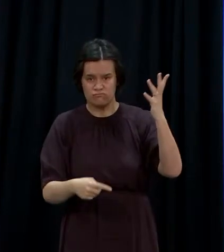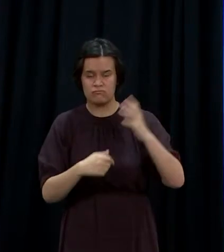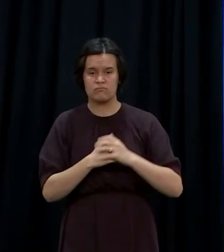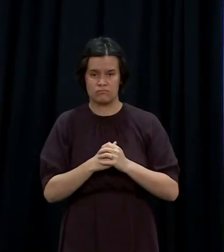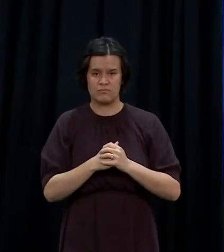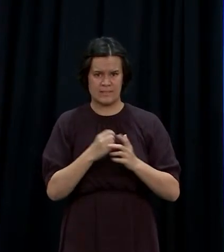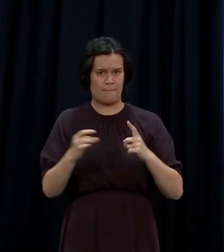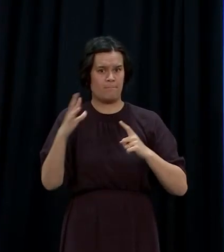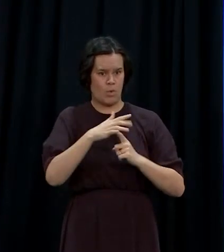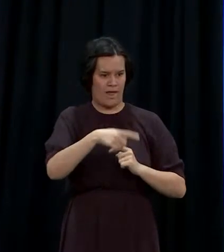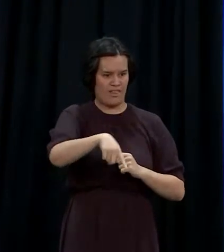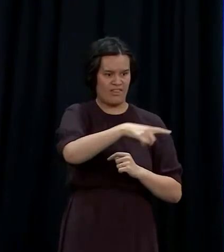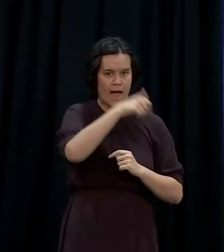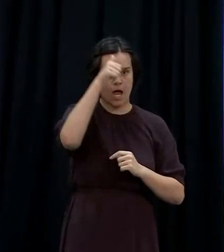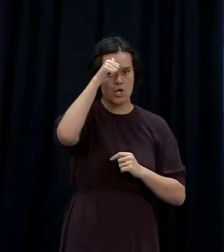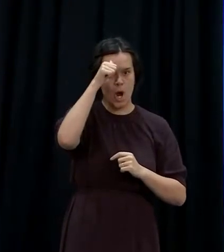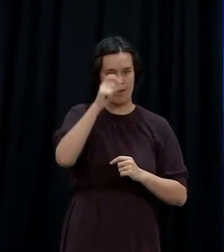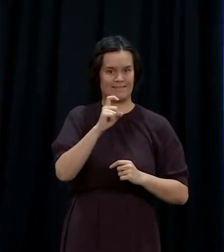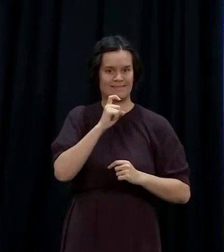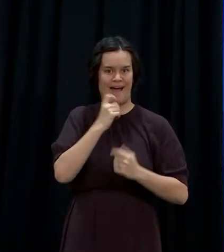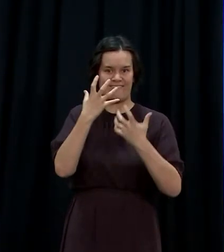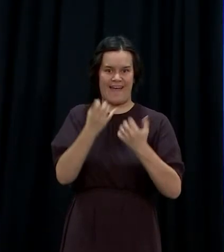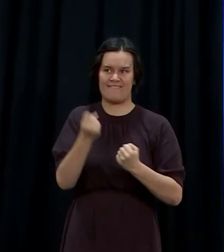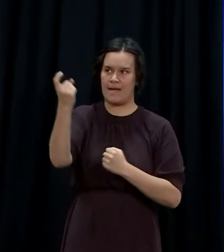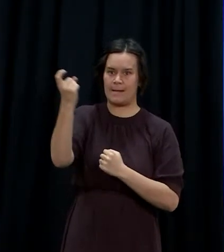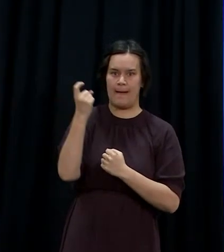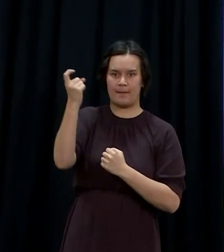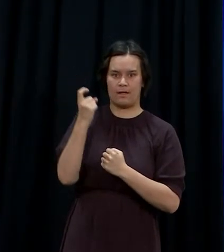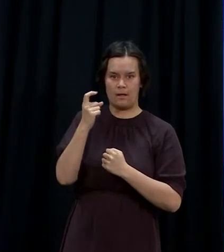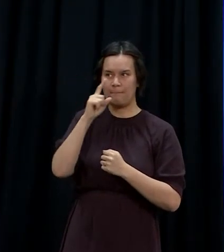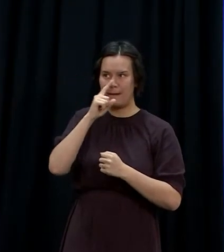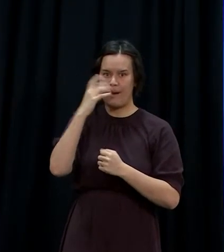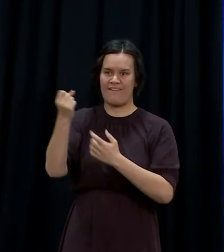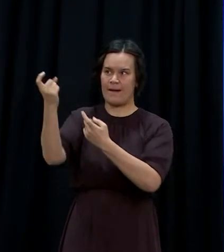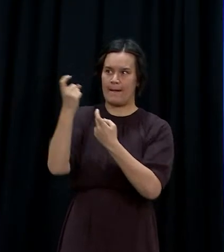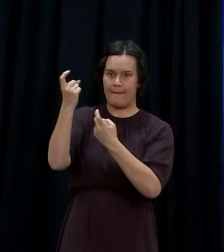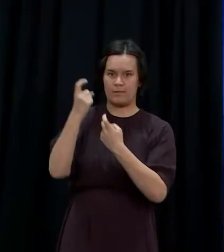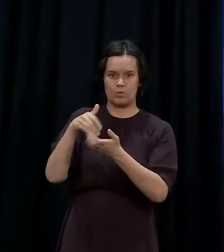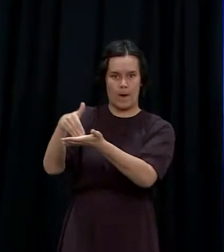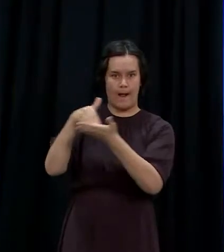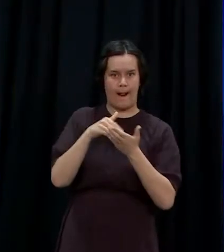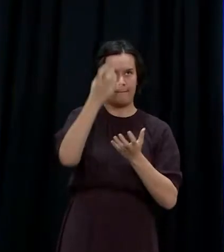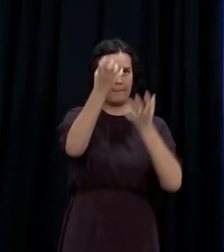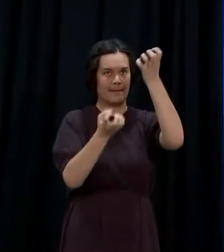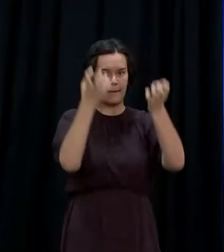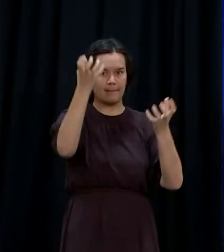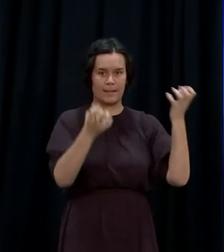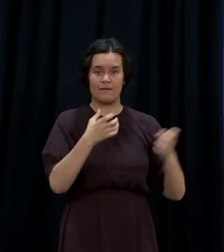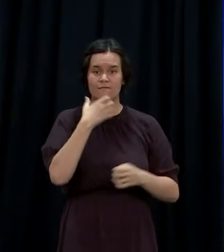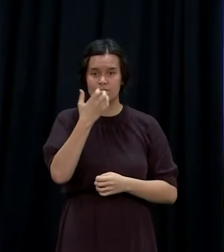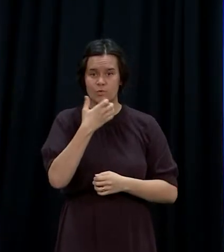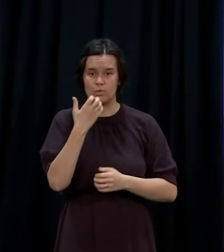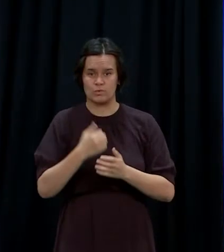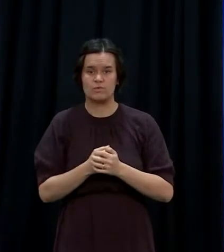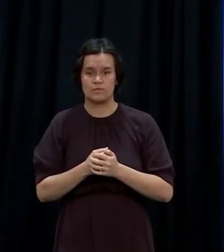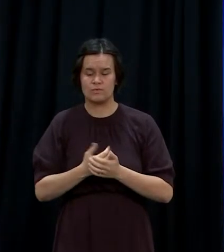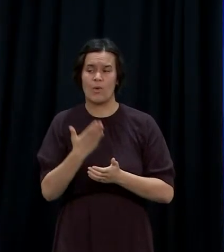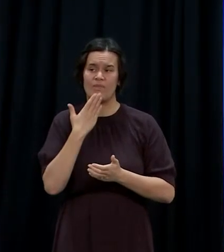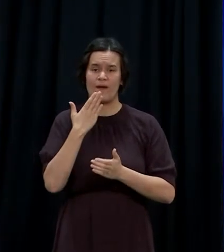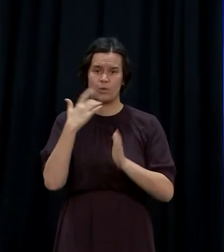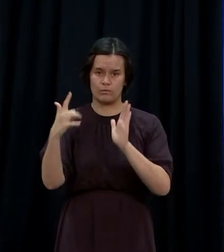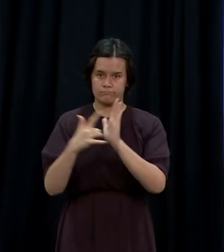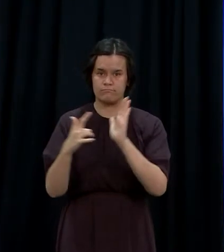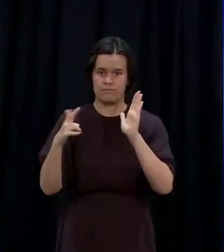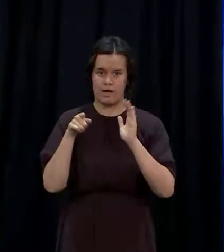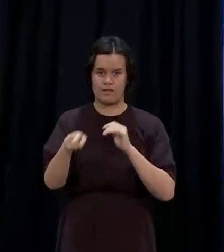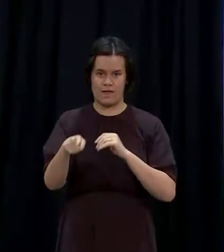they need for the upcoming picking season. I want to thank the industry for the collaborative approach over recent months to help make this